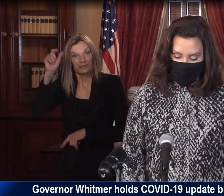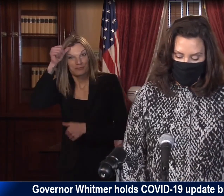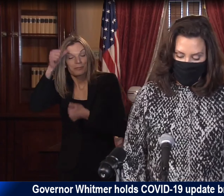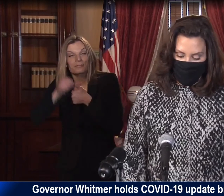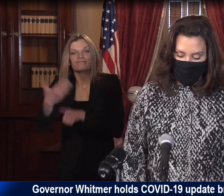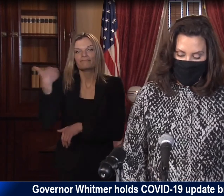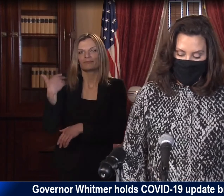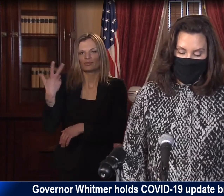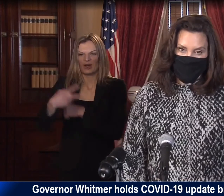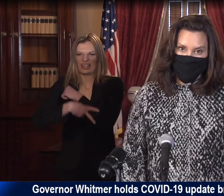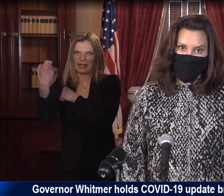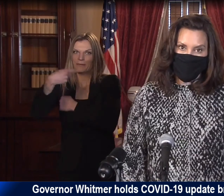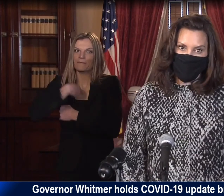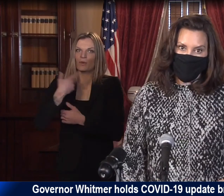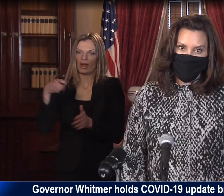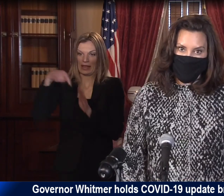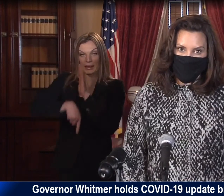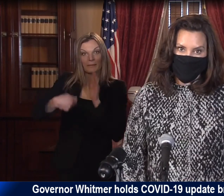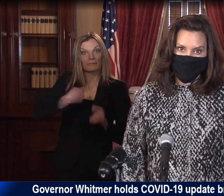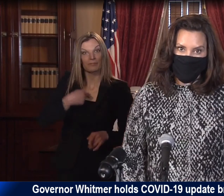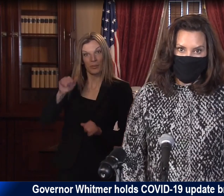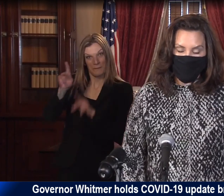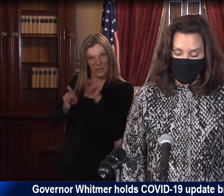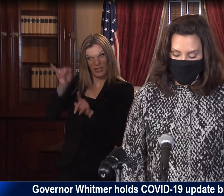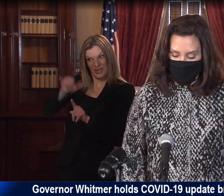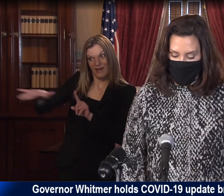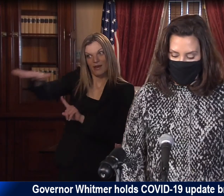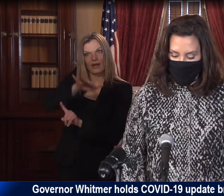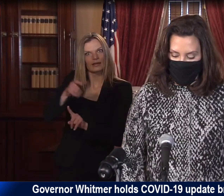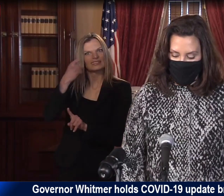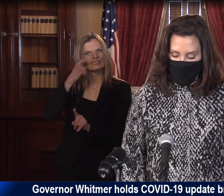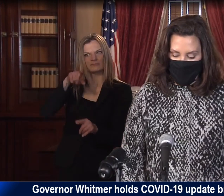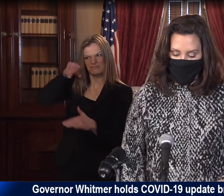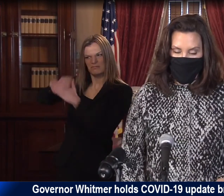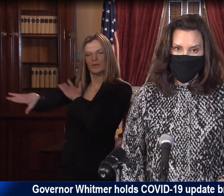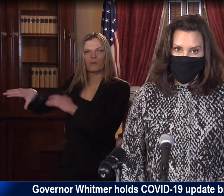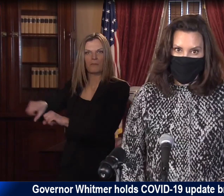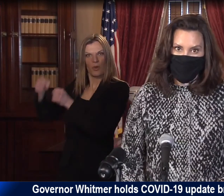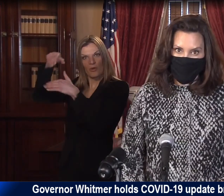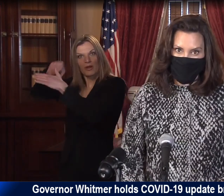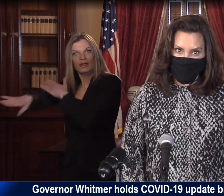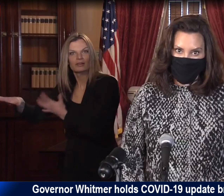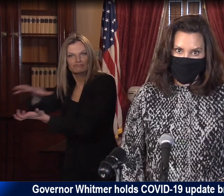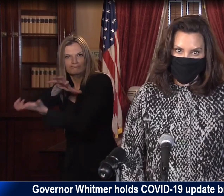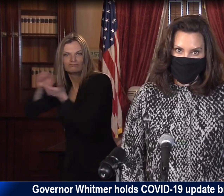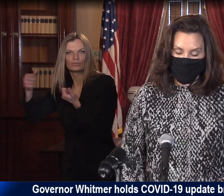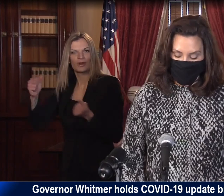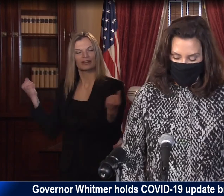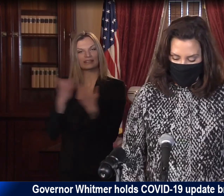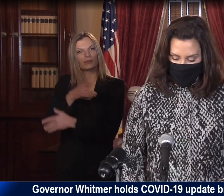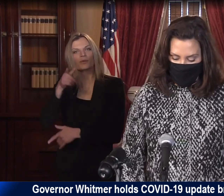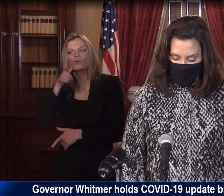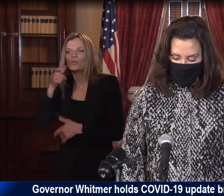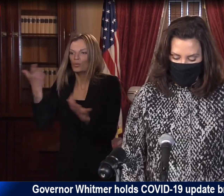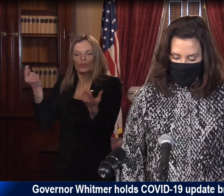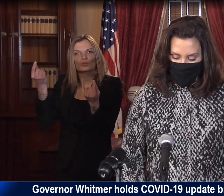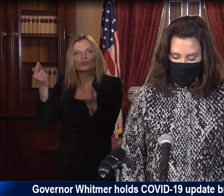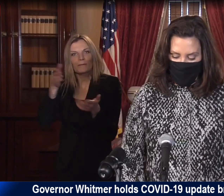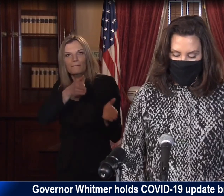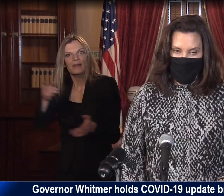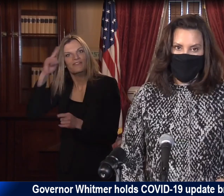me. They stormed the United States Capitol this week to intimidate lawmakers at our federal